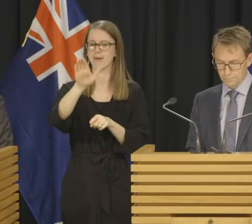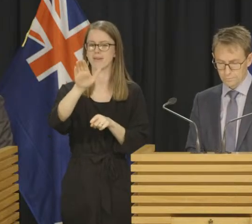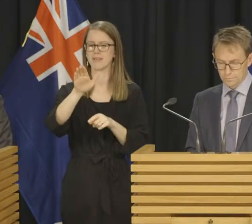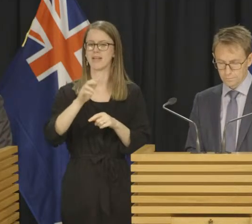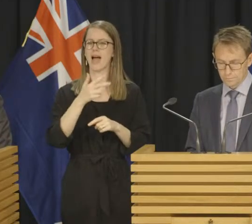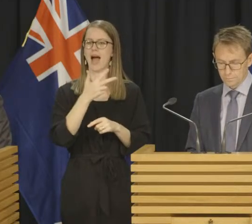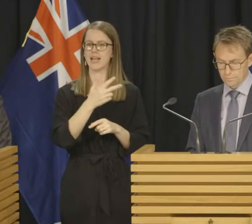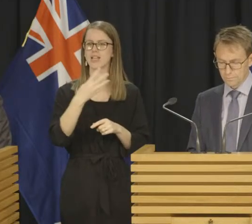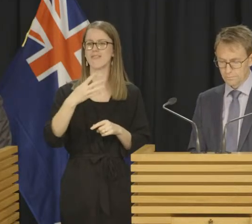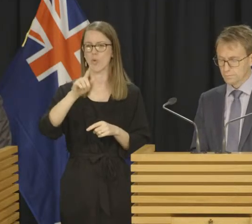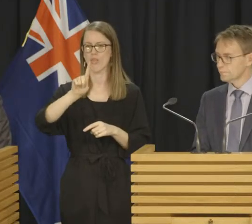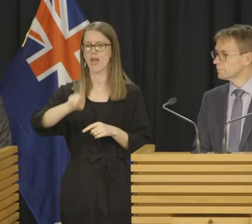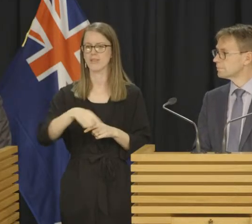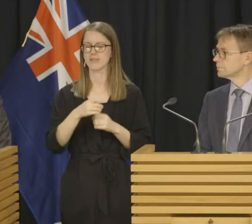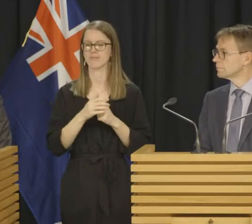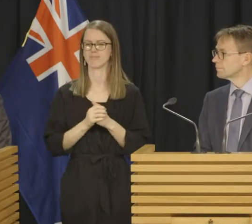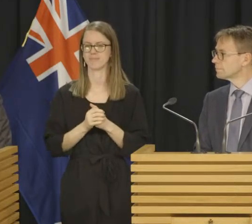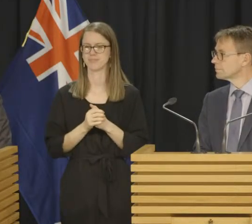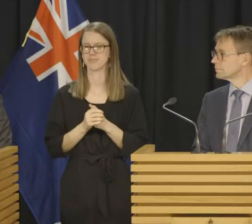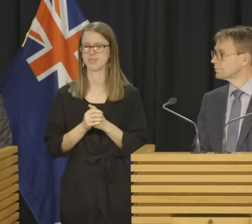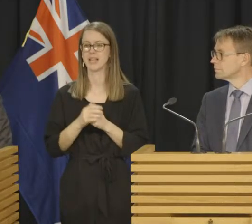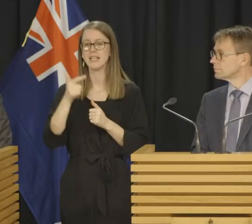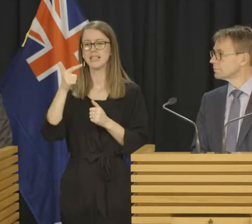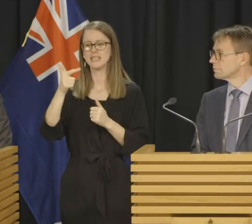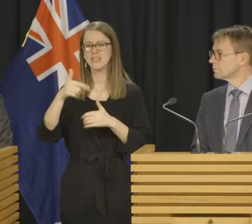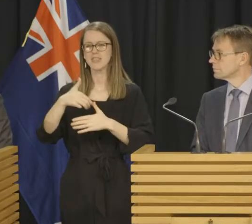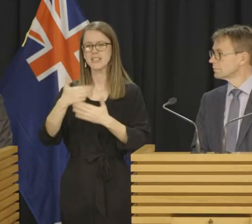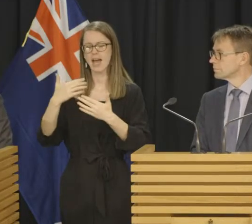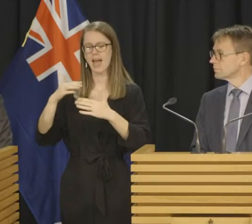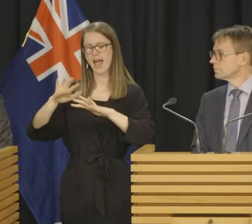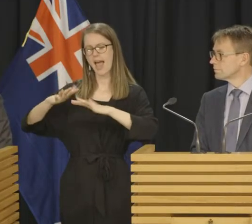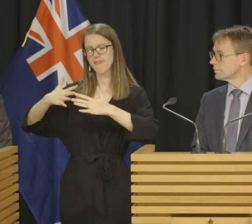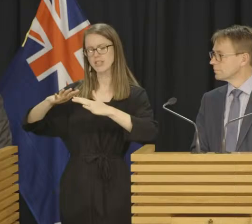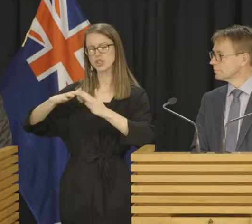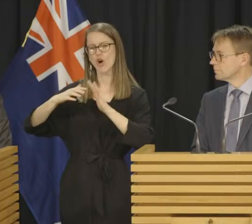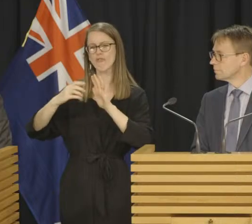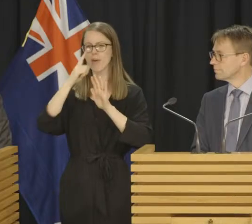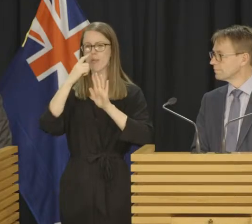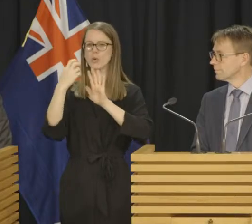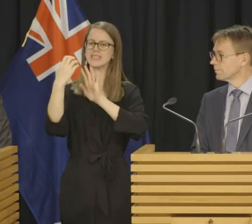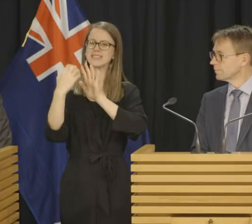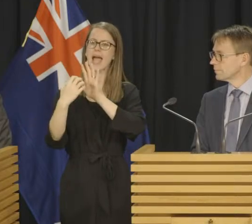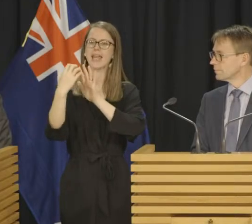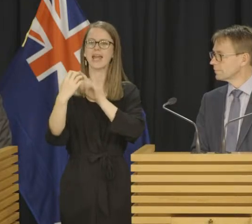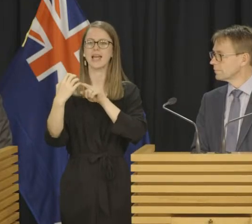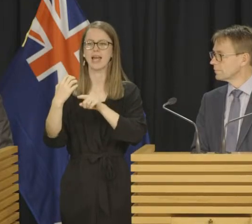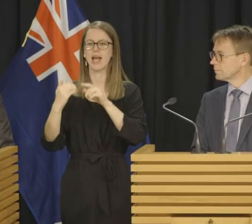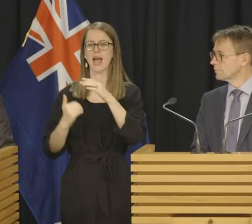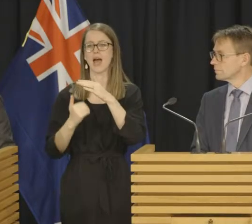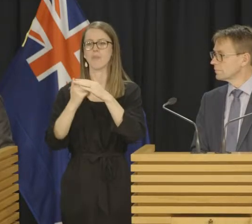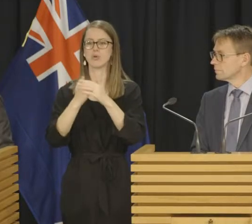84,279, and the 7-day average of the number of scans is also continuing to increase, up to